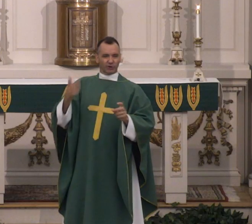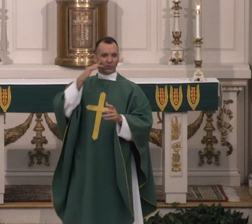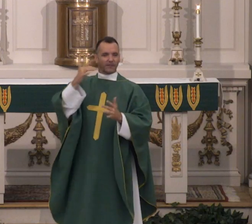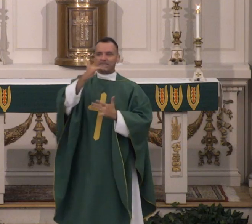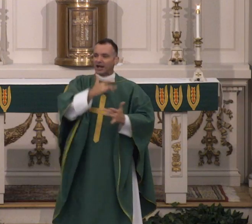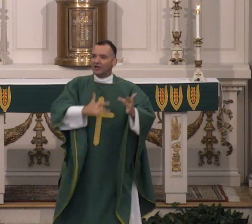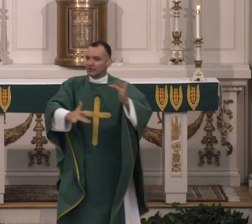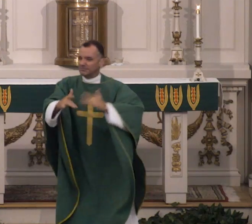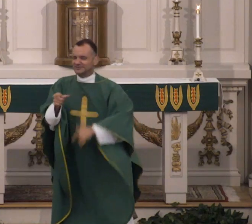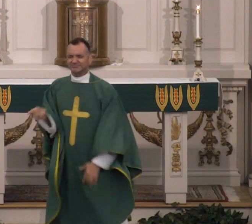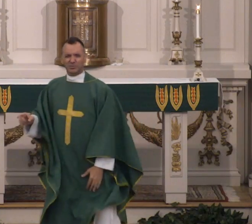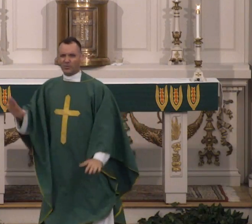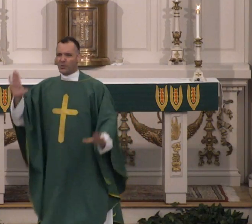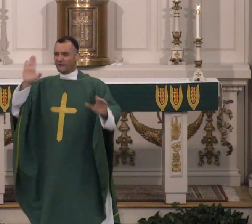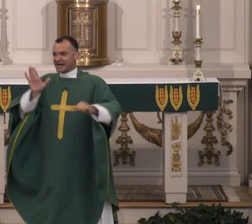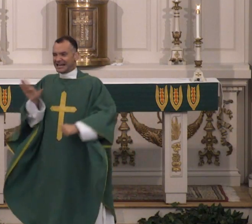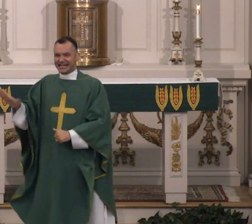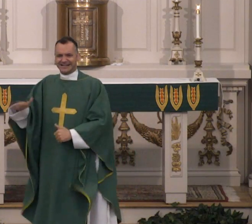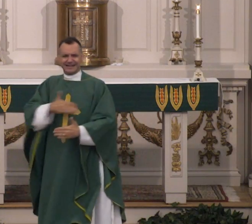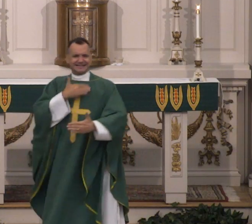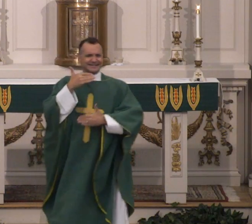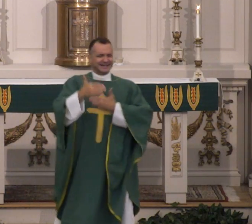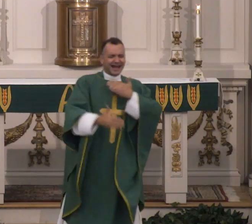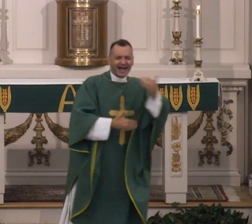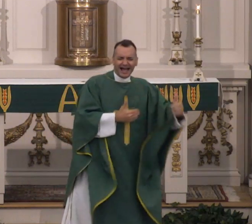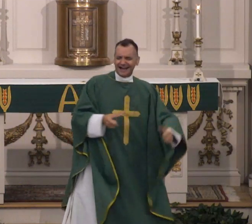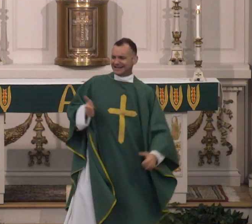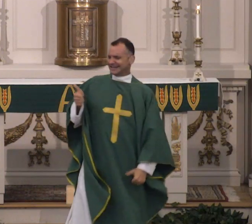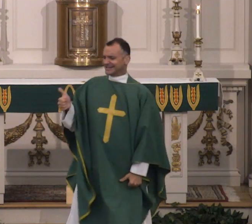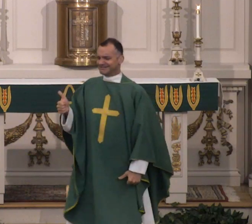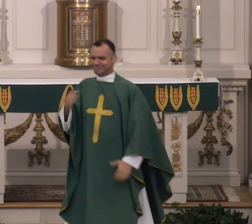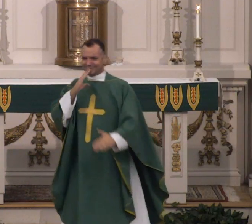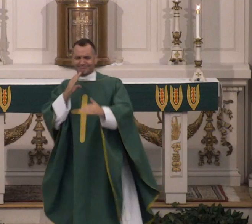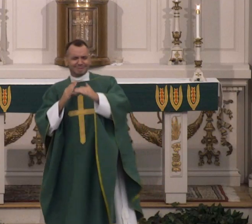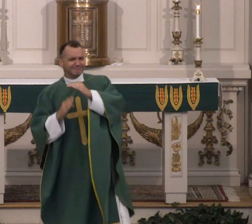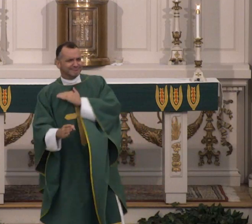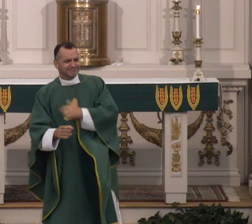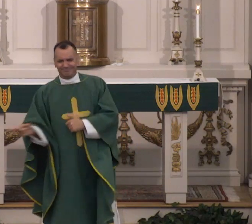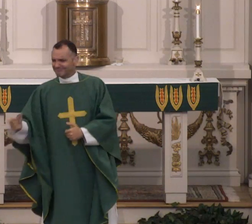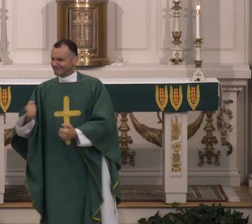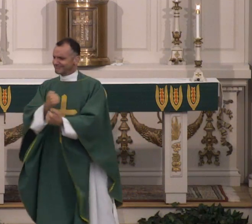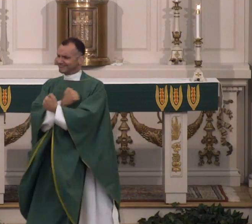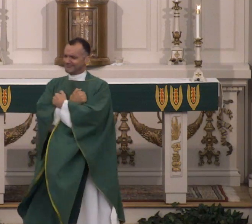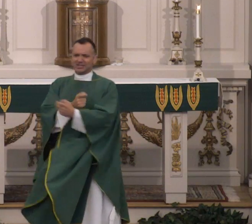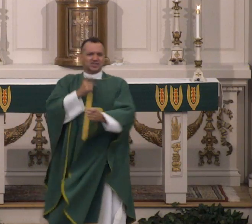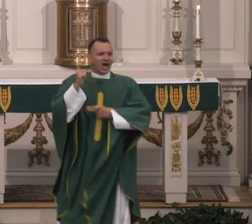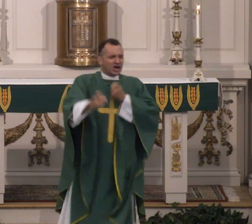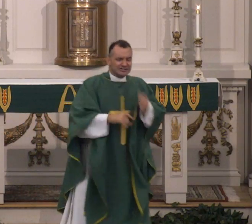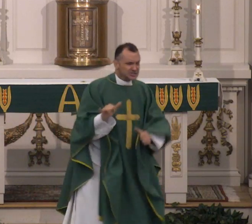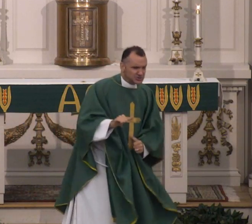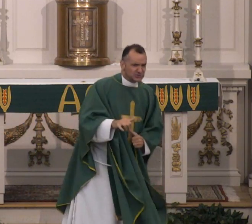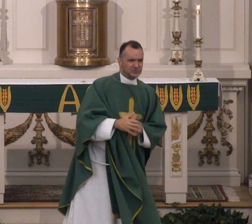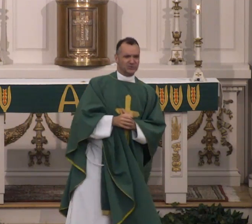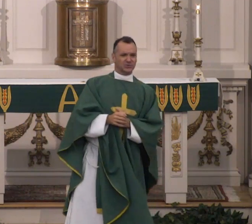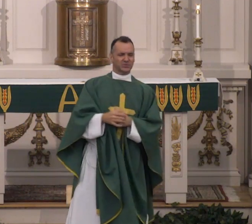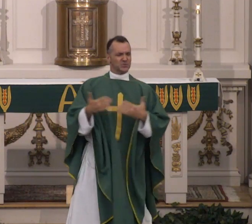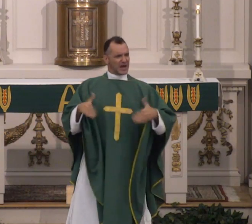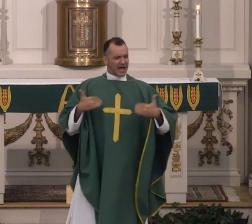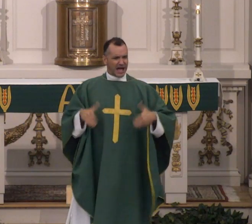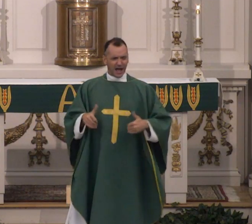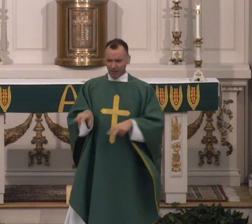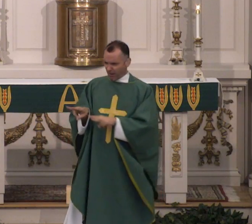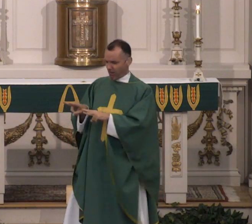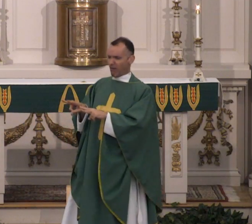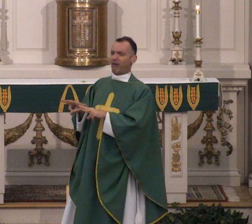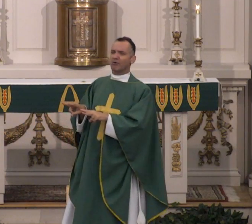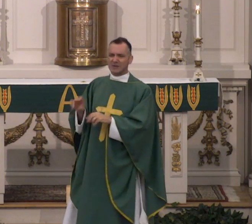wonderful soldier he was. On the pilgrimage, he was so kind, humble, full of love and